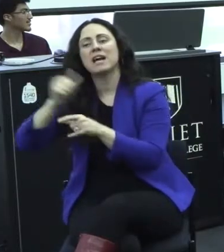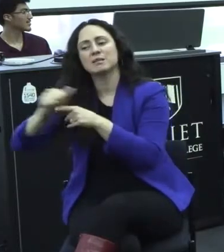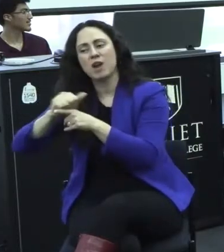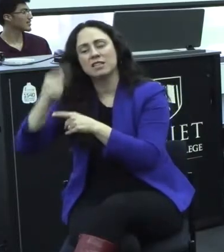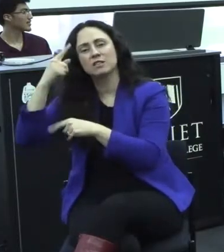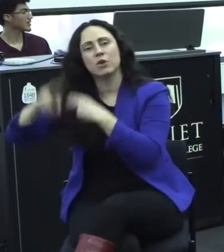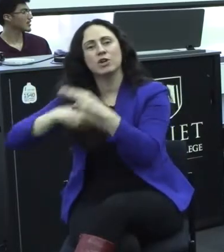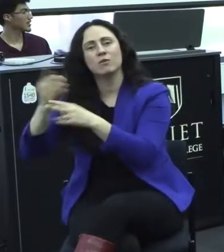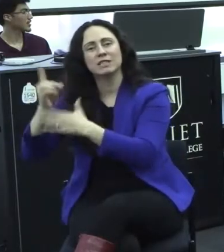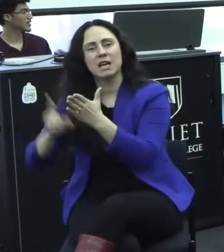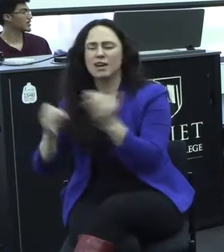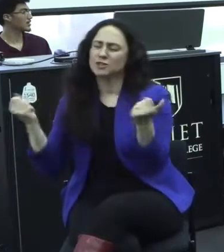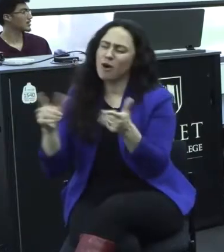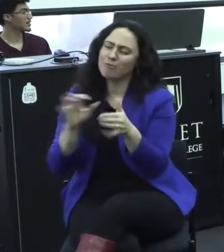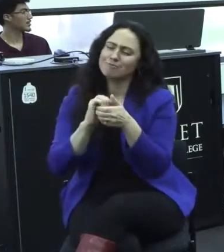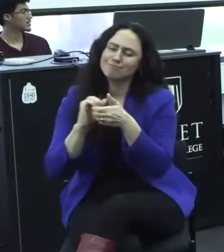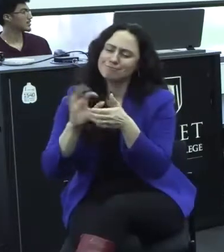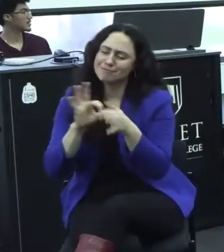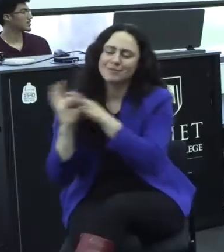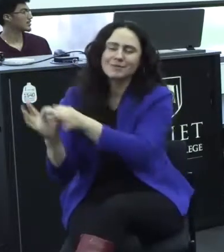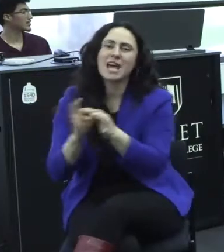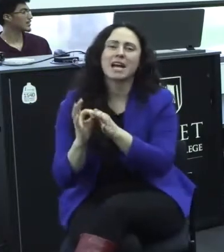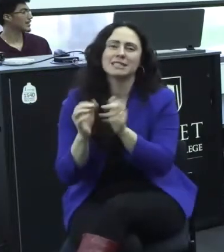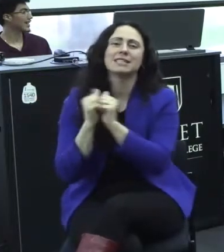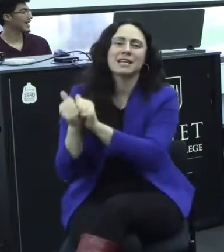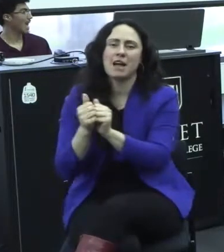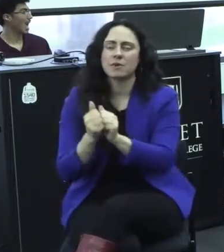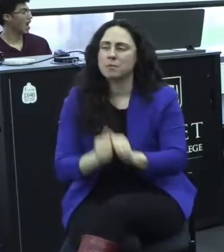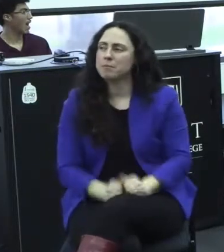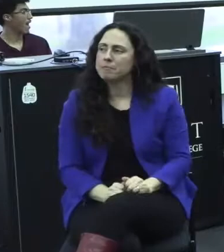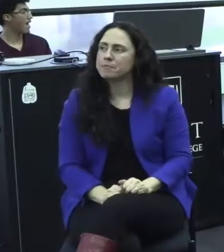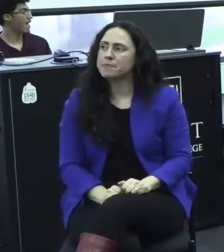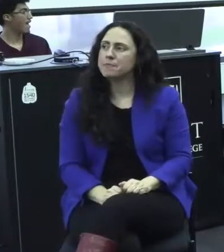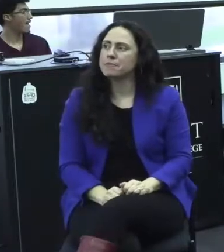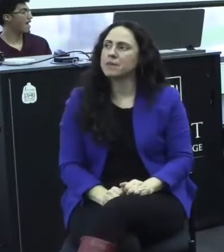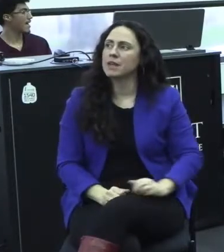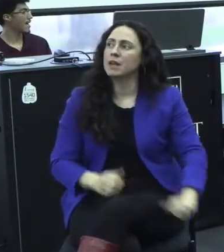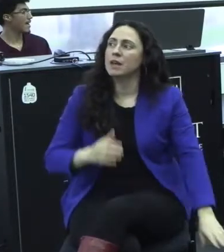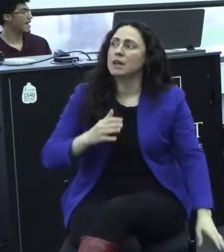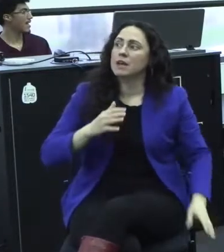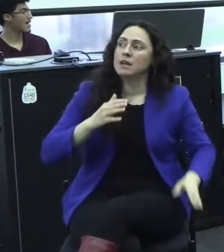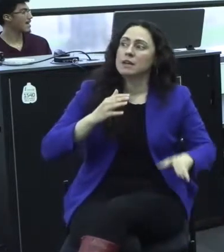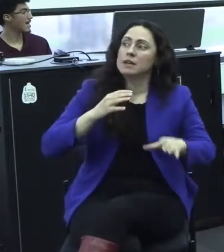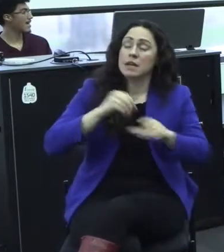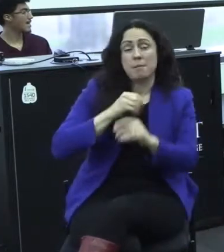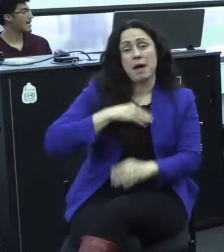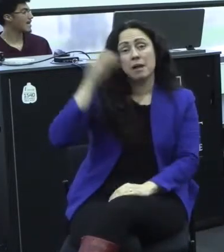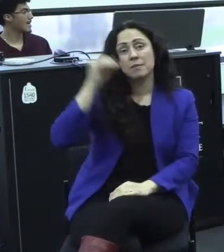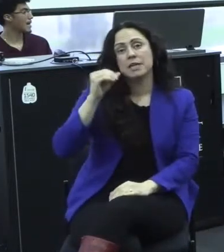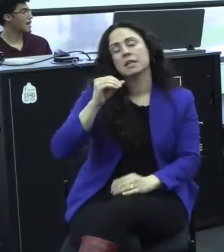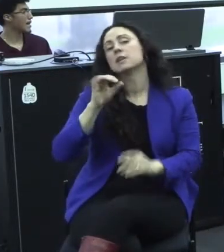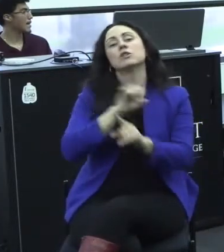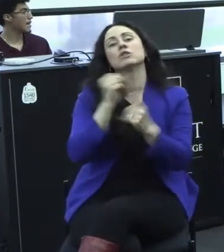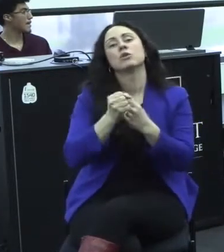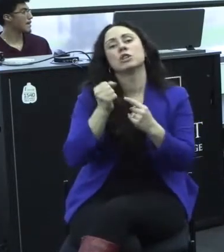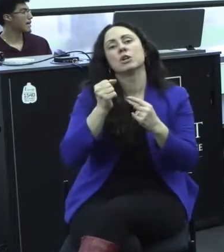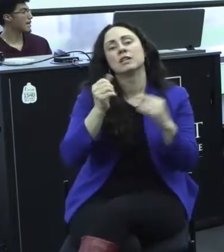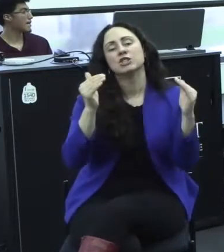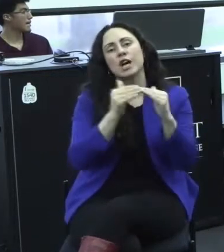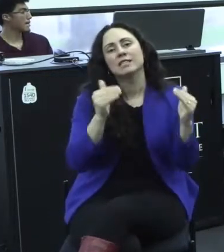design. So it all kind of ties together. No, thank you. I appreciate that. And as I said, to me, this is very much a social justice issue. You have